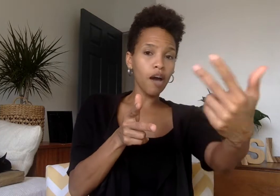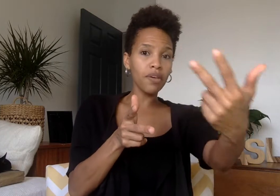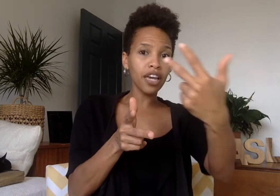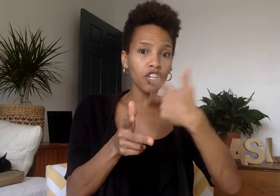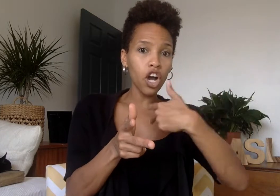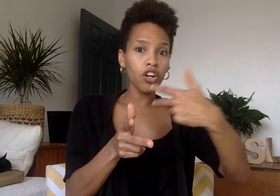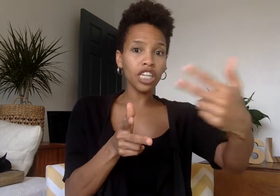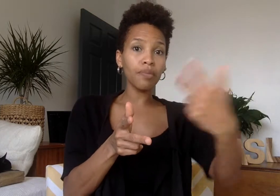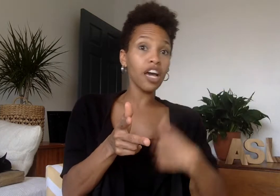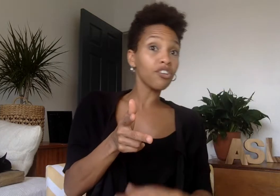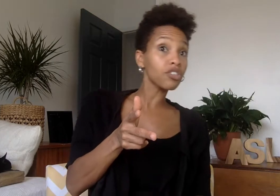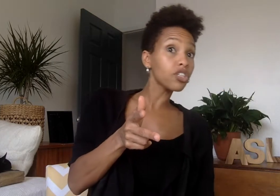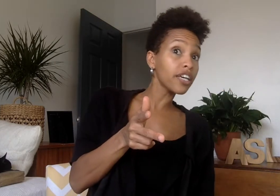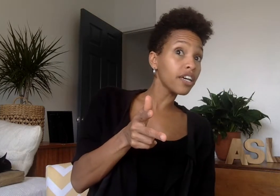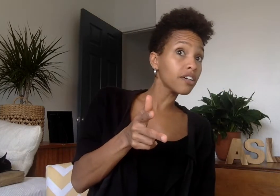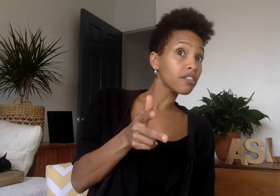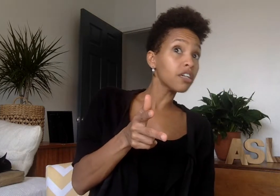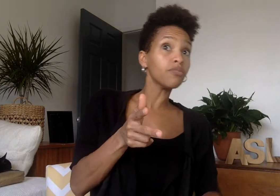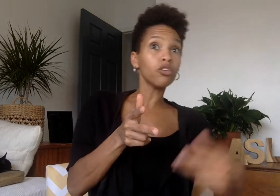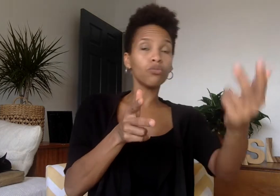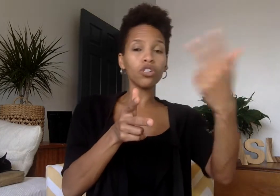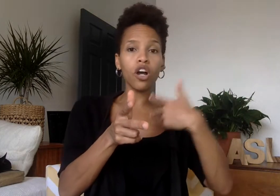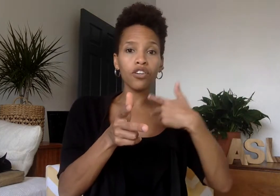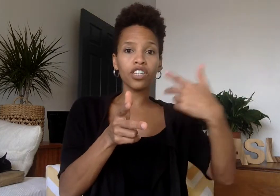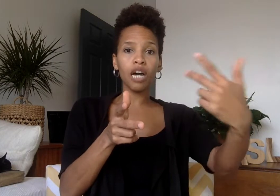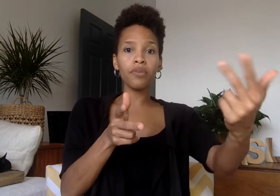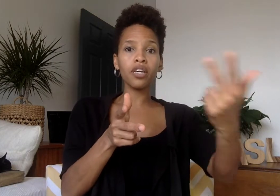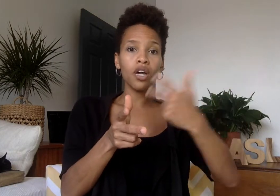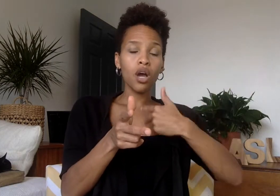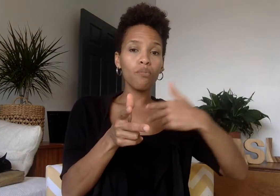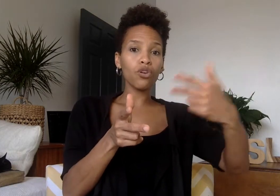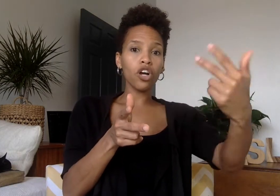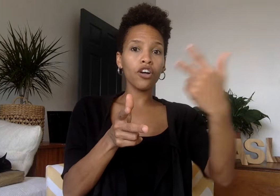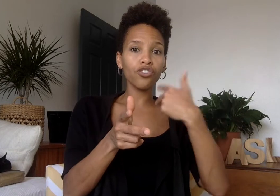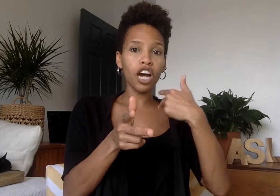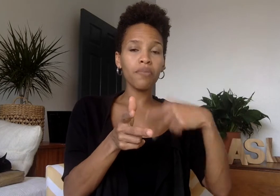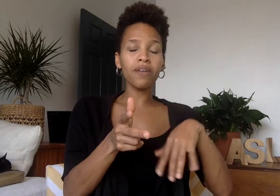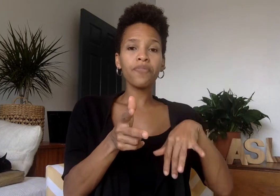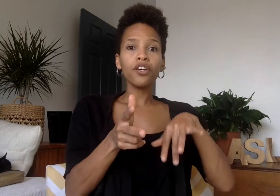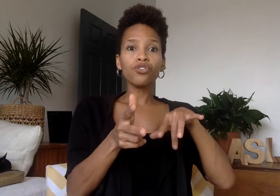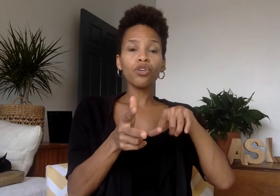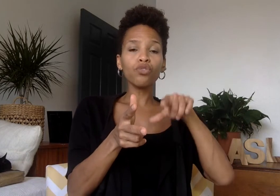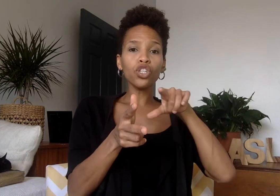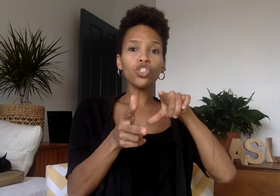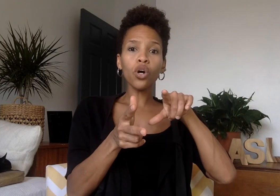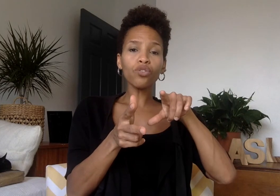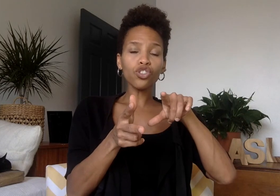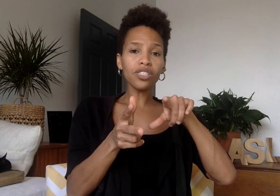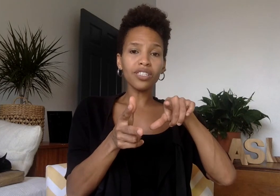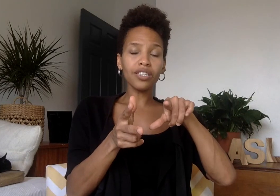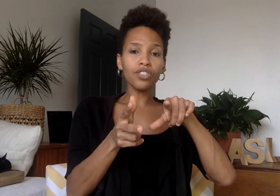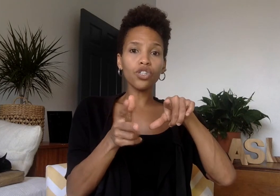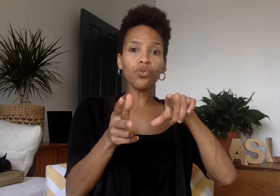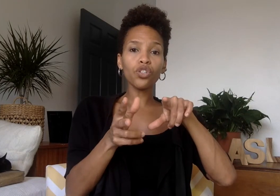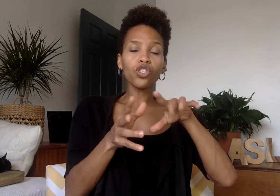coming, and you're looking. Oh, nope, more cars are coming. More cars are coming. So don't just